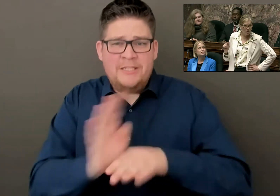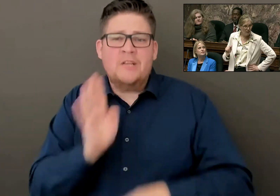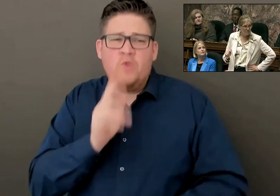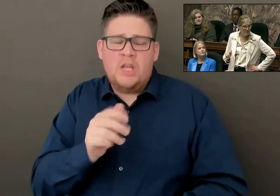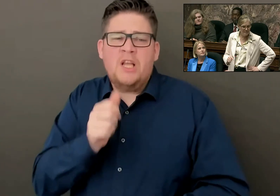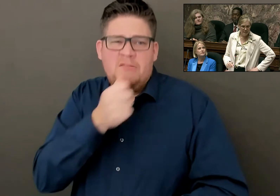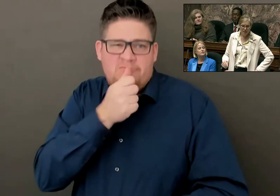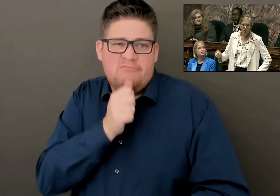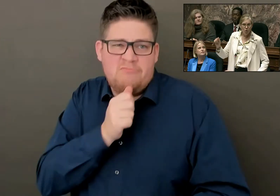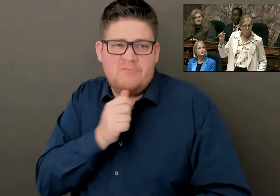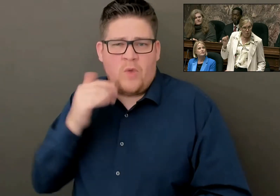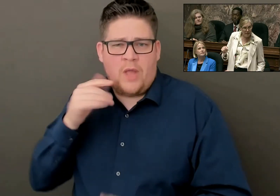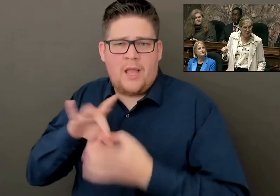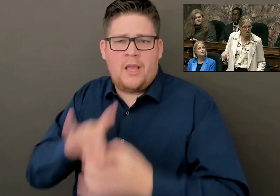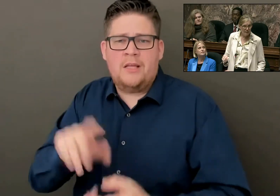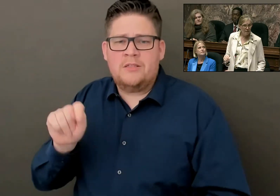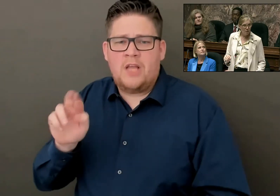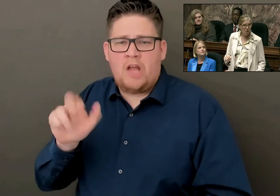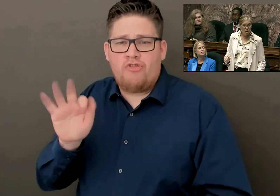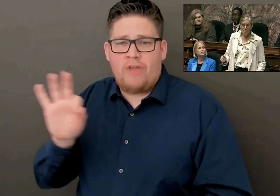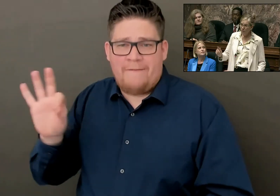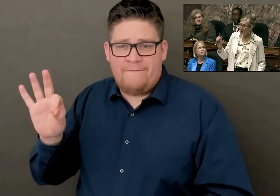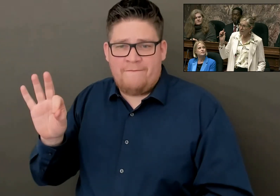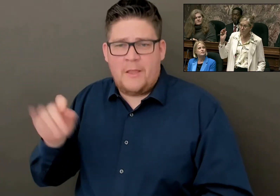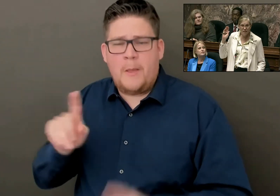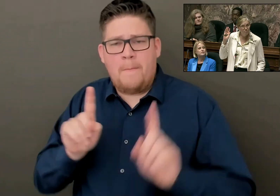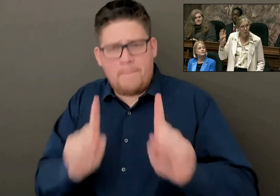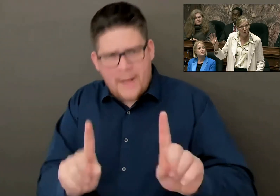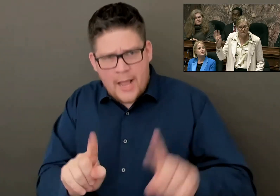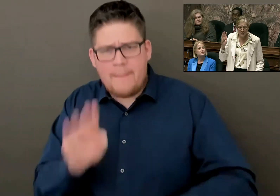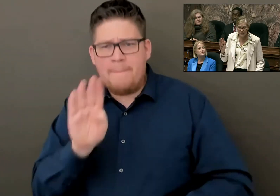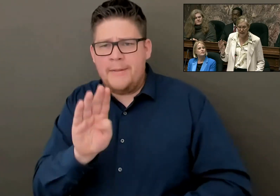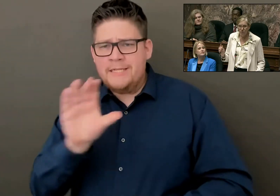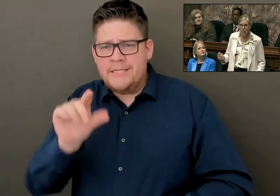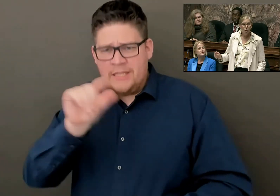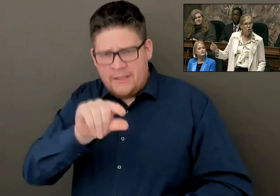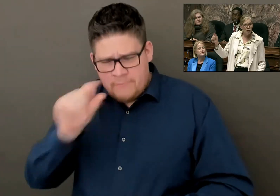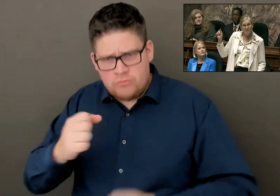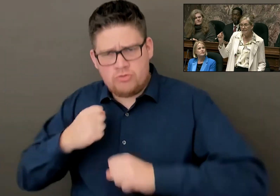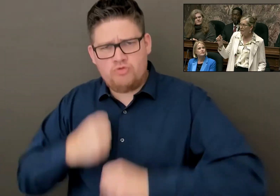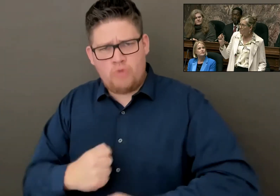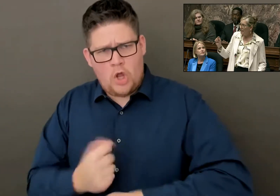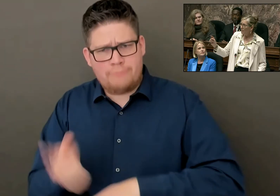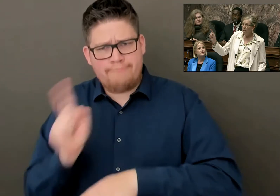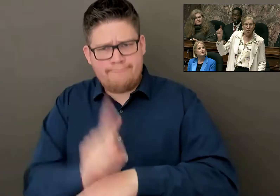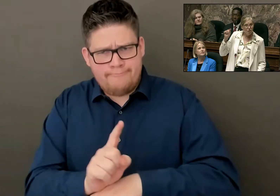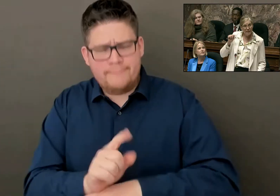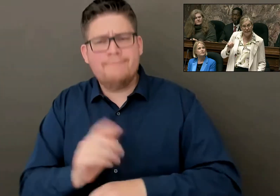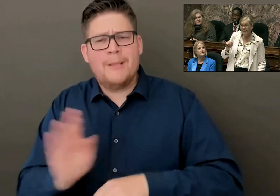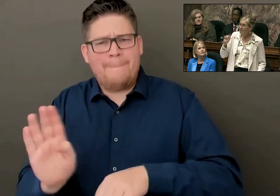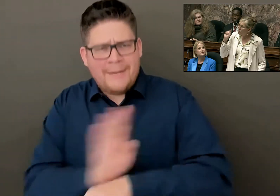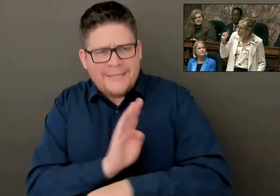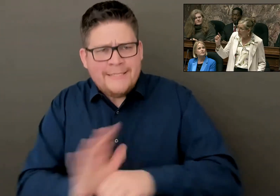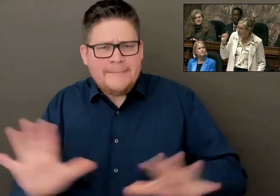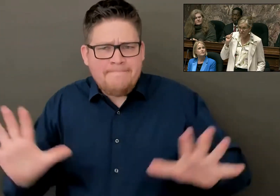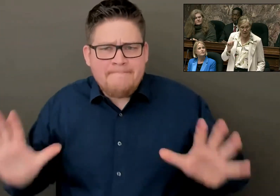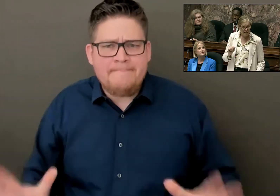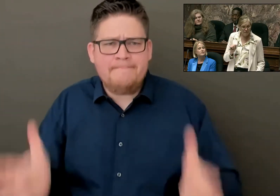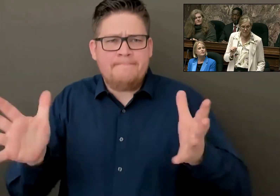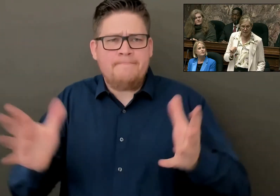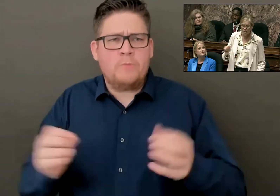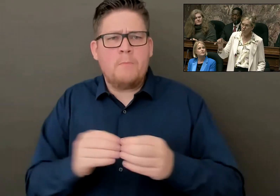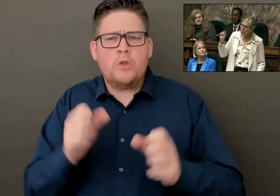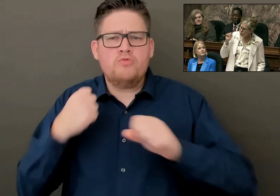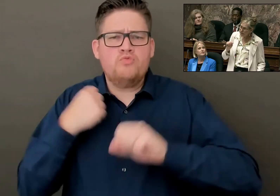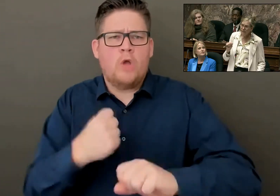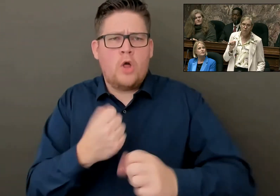businesses across BC working to strengthen our economy, and we expect both sides of the House should be stepping up to lean into real facts